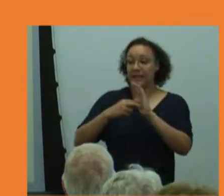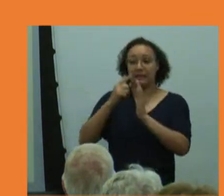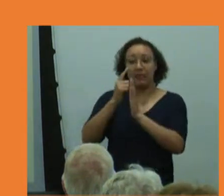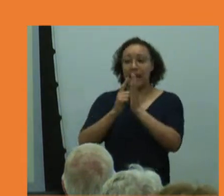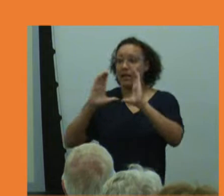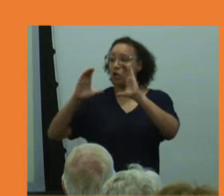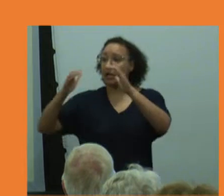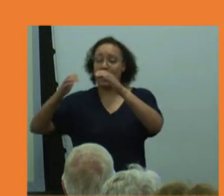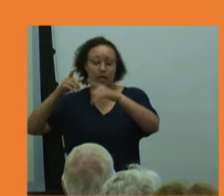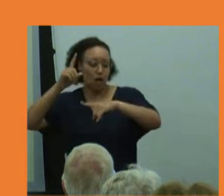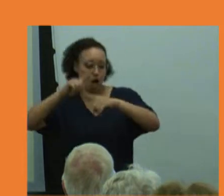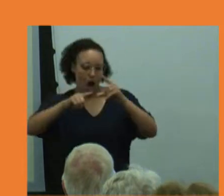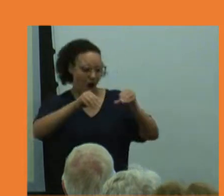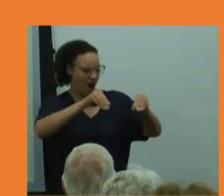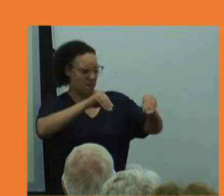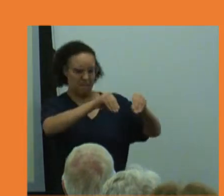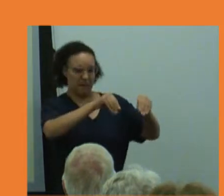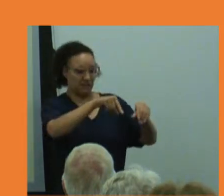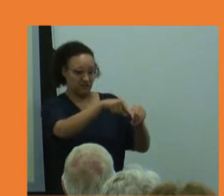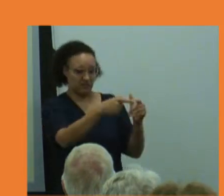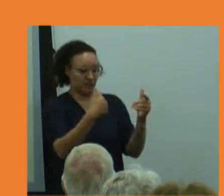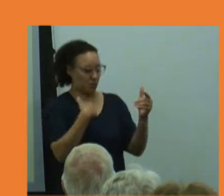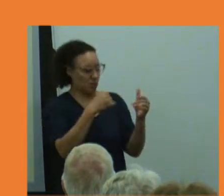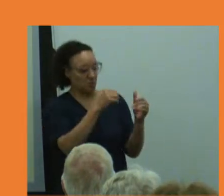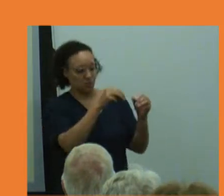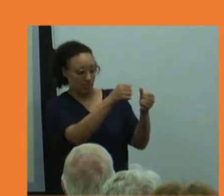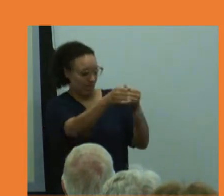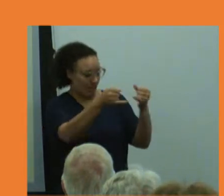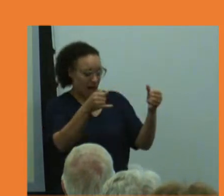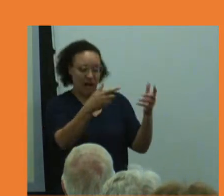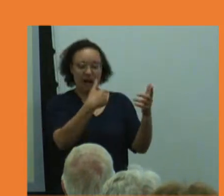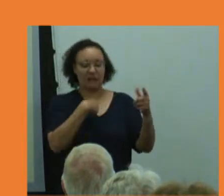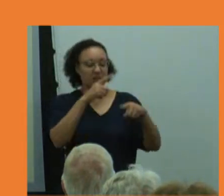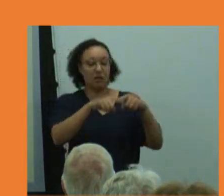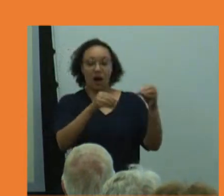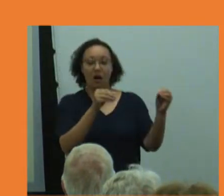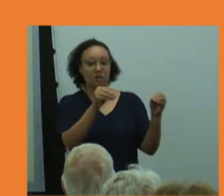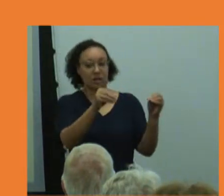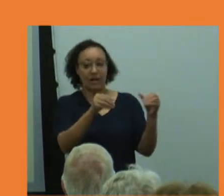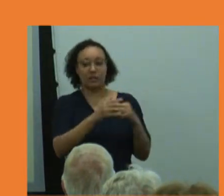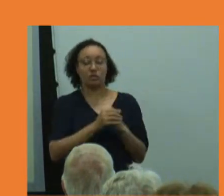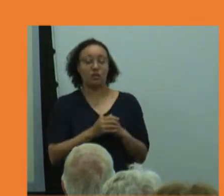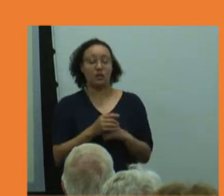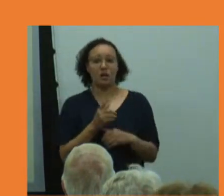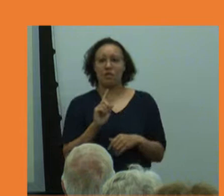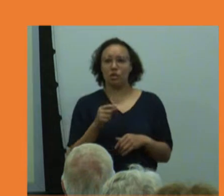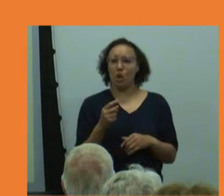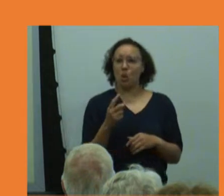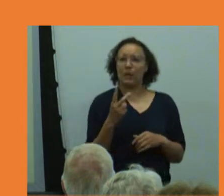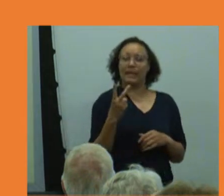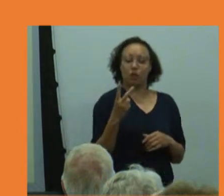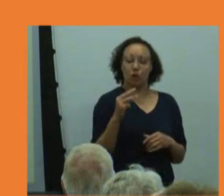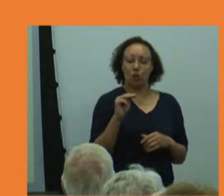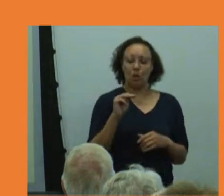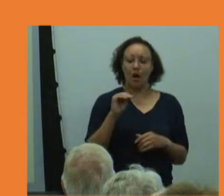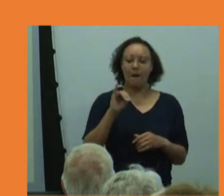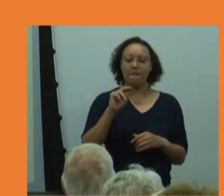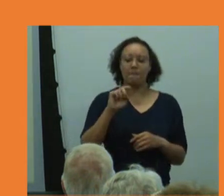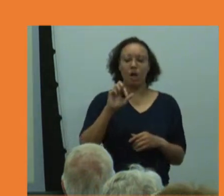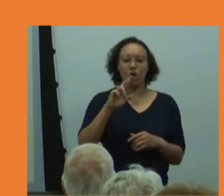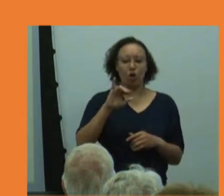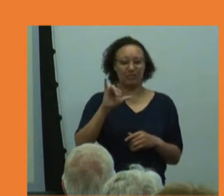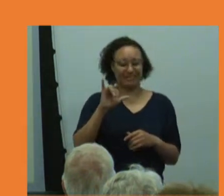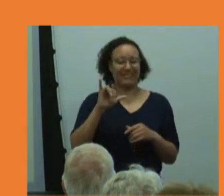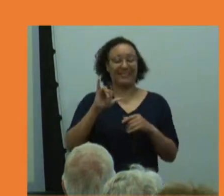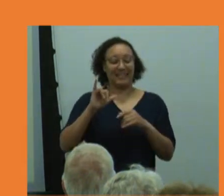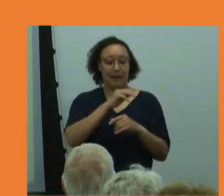after that. If you get 2 of one party and you have to have there's only 2 minority members of the commission